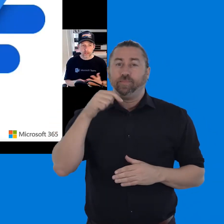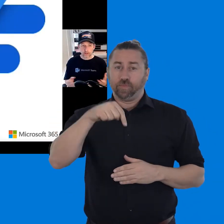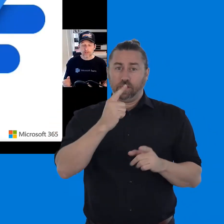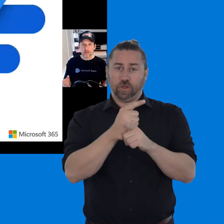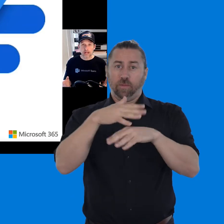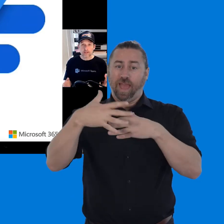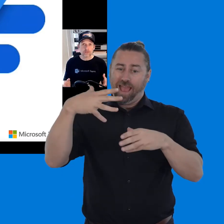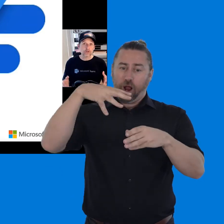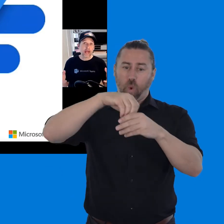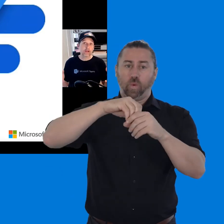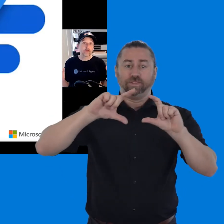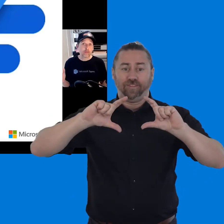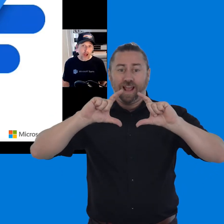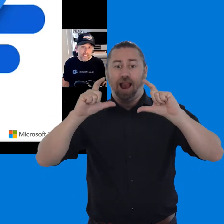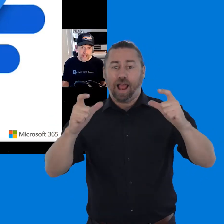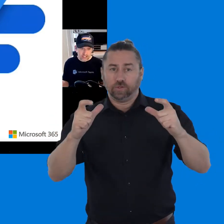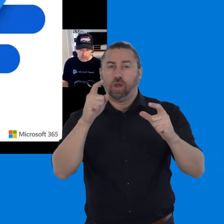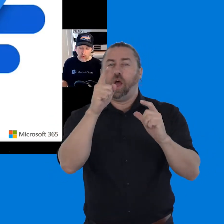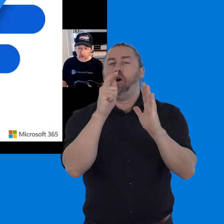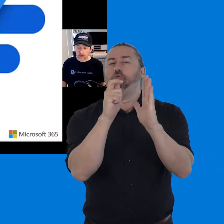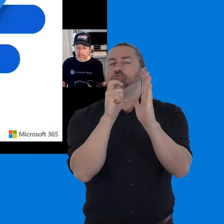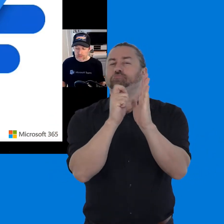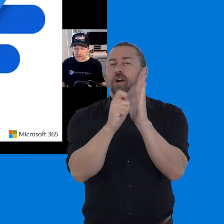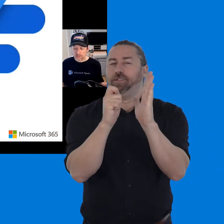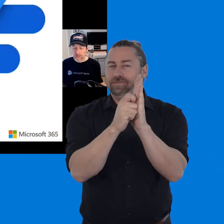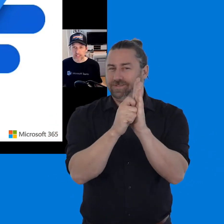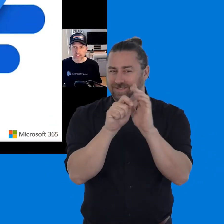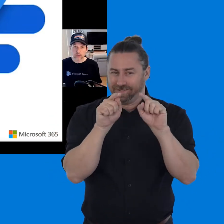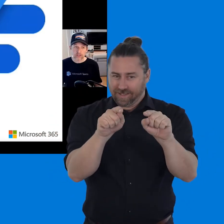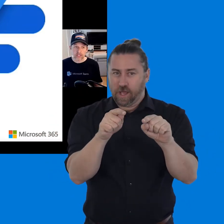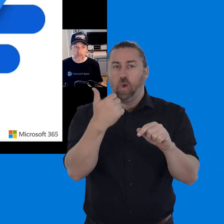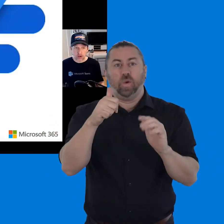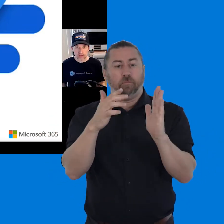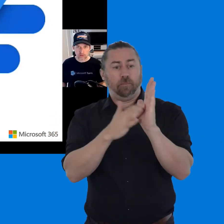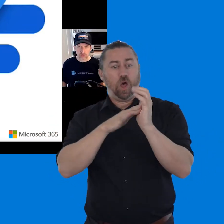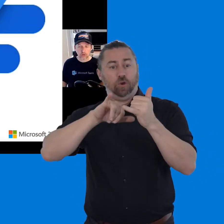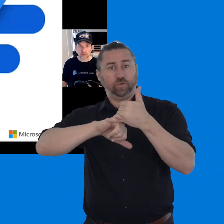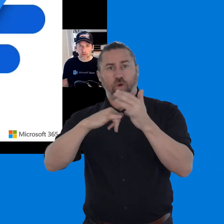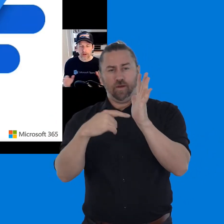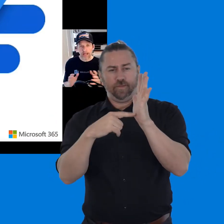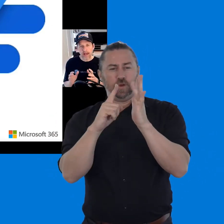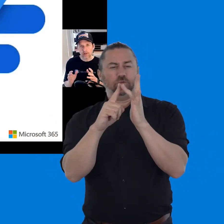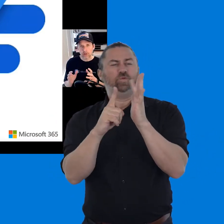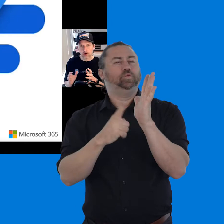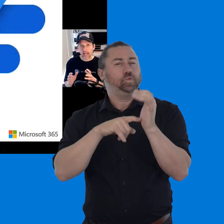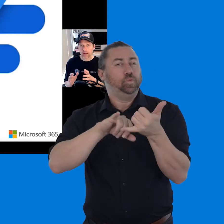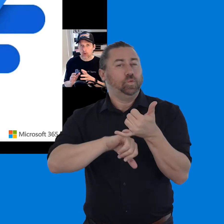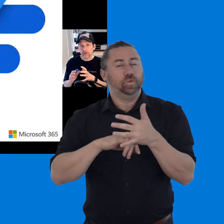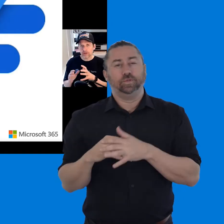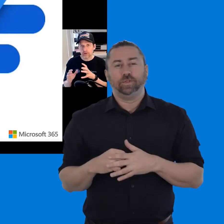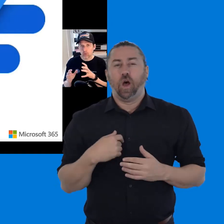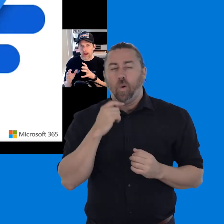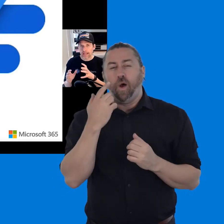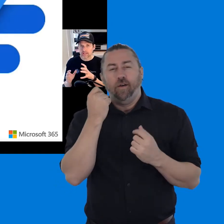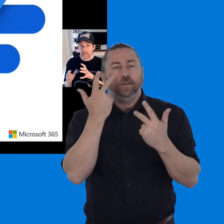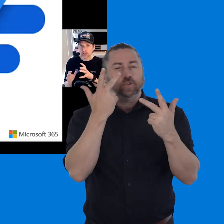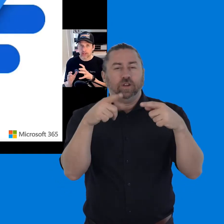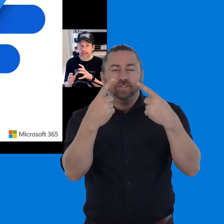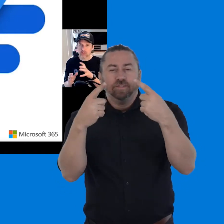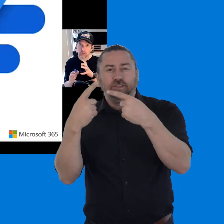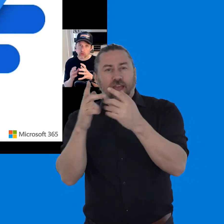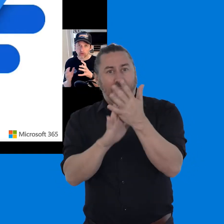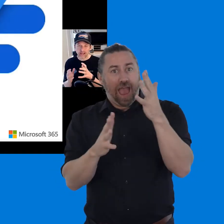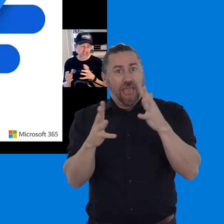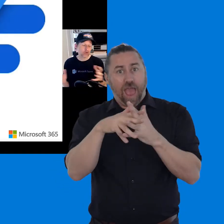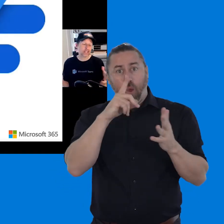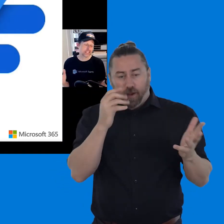about the inclusive classroom and writing support, specifically using Microsoft tools. So we're going to have a look at all the different ways that you